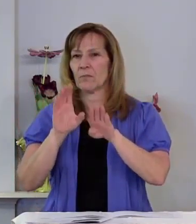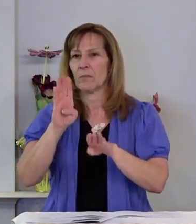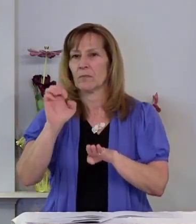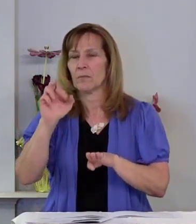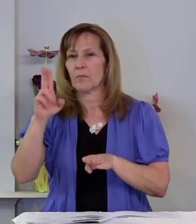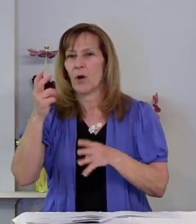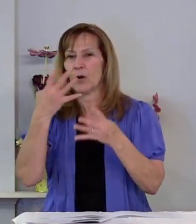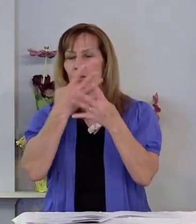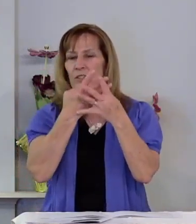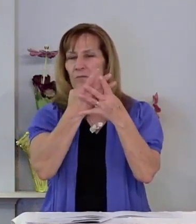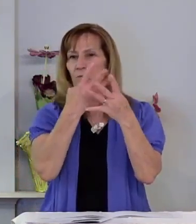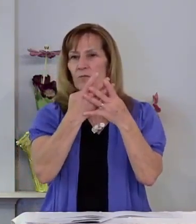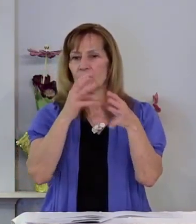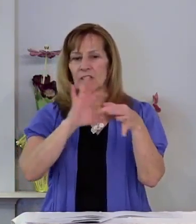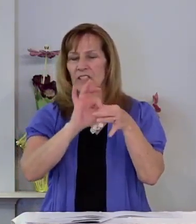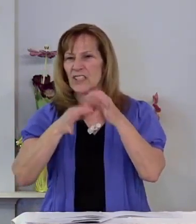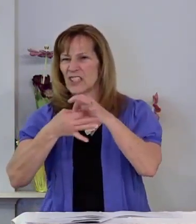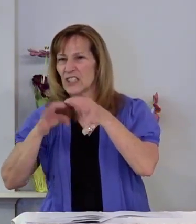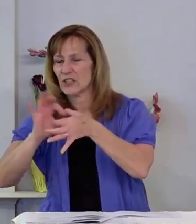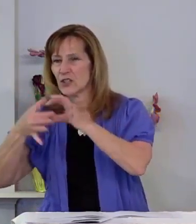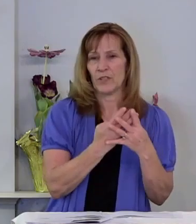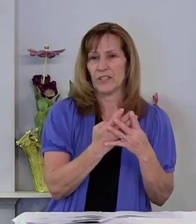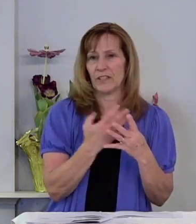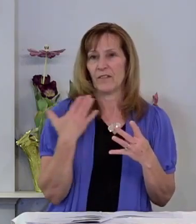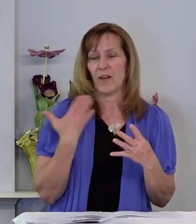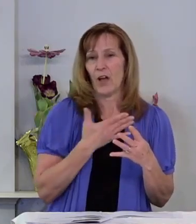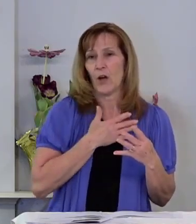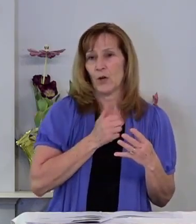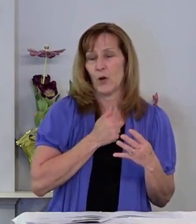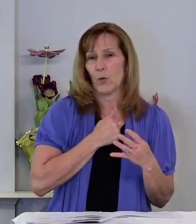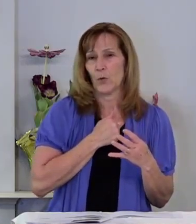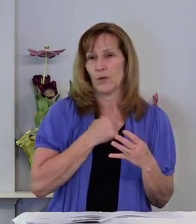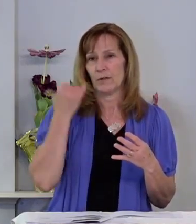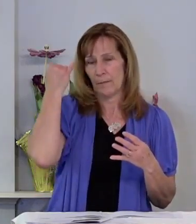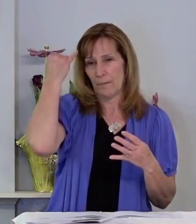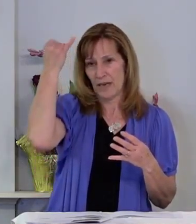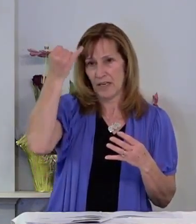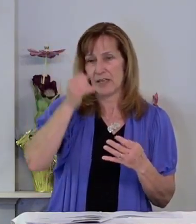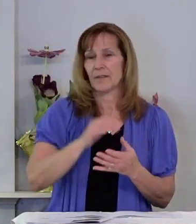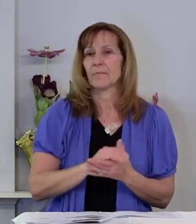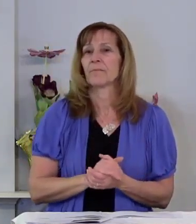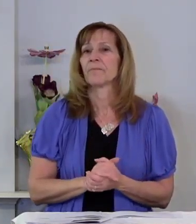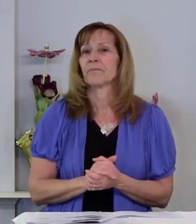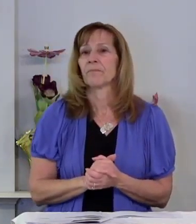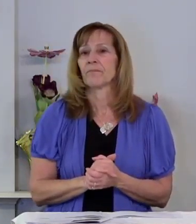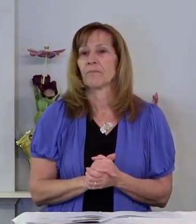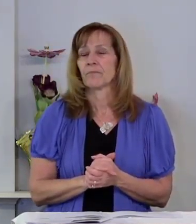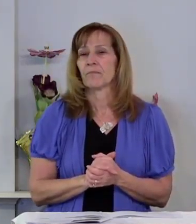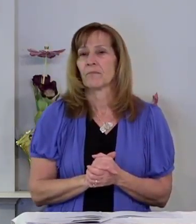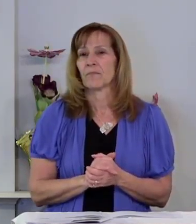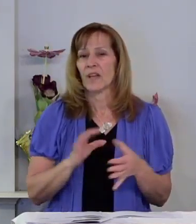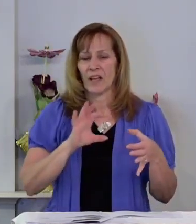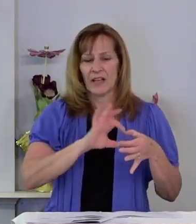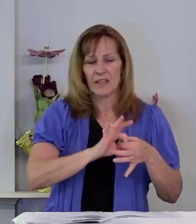Bars? Chains? What imprisons us is our fears and our doubts.